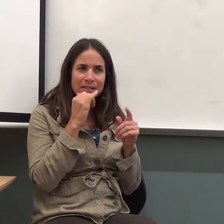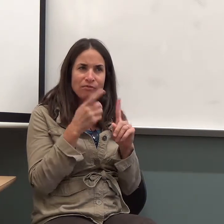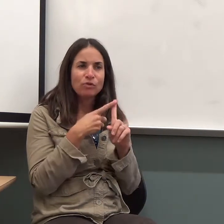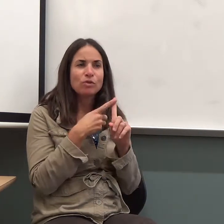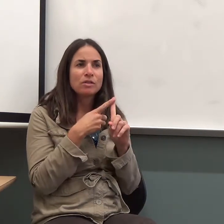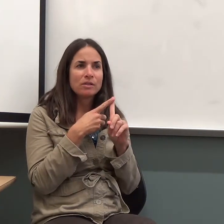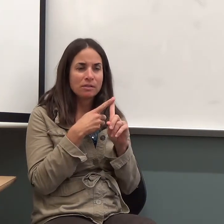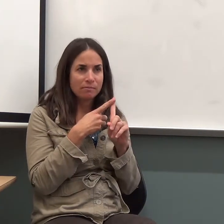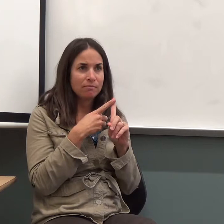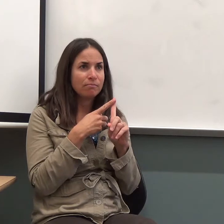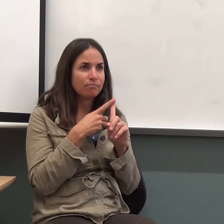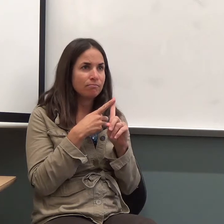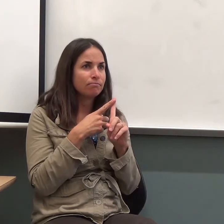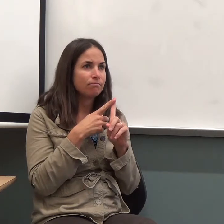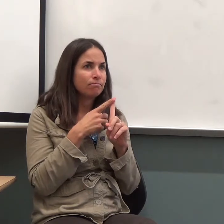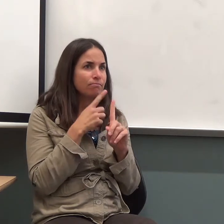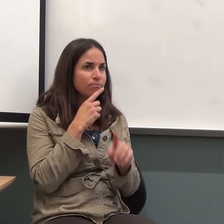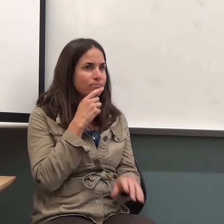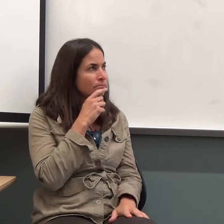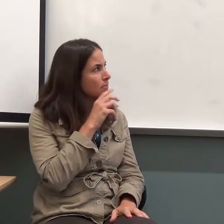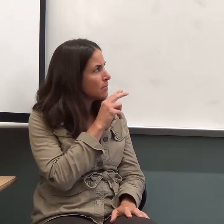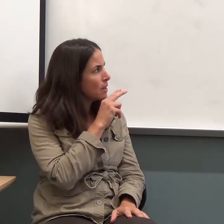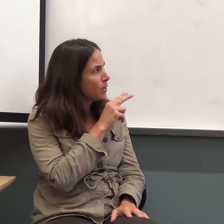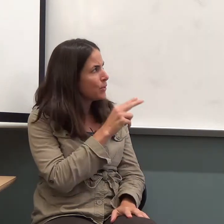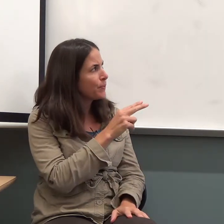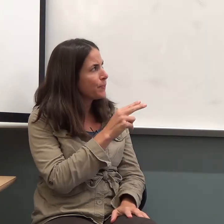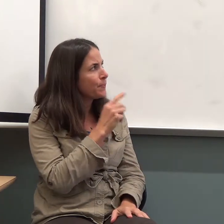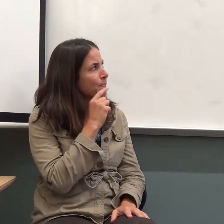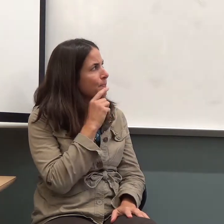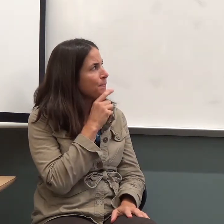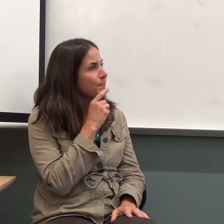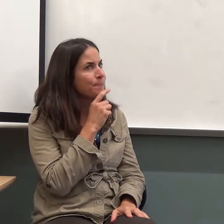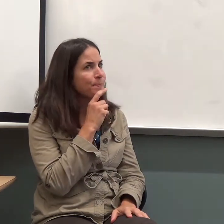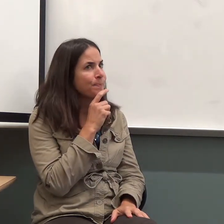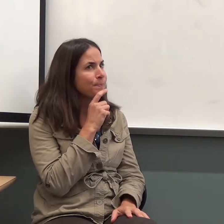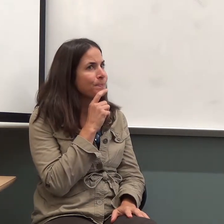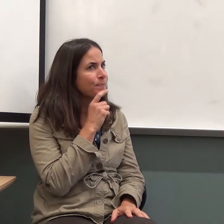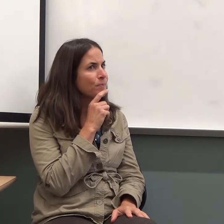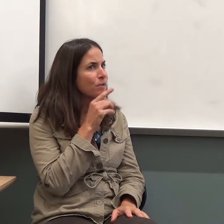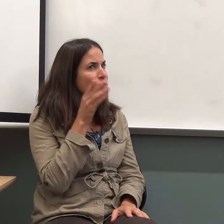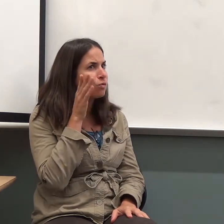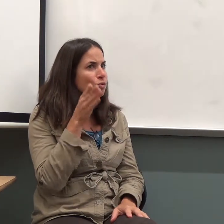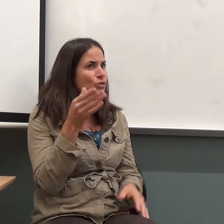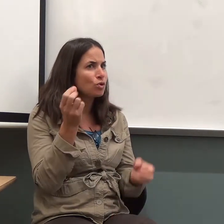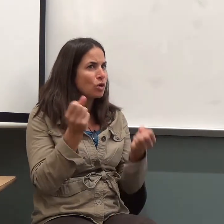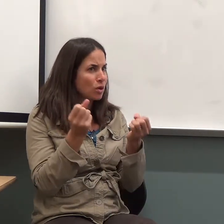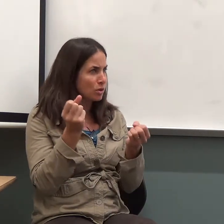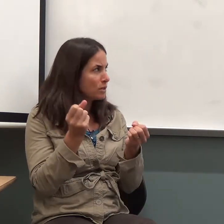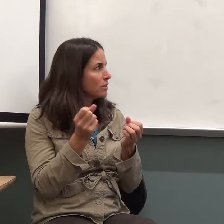as a whole, we just have to look at how the words connect. So, future cars